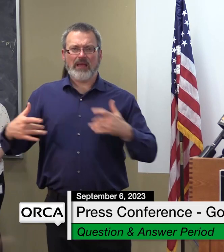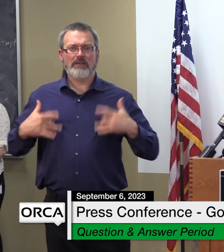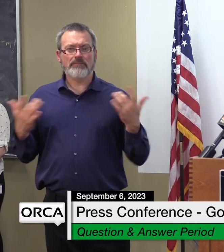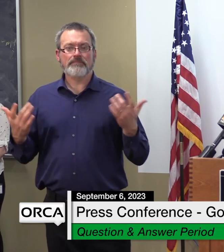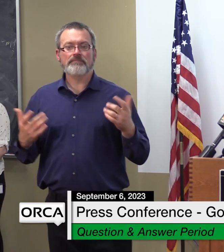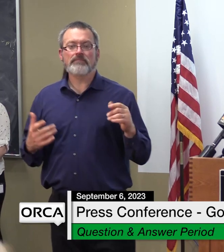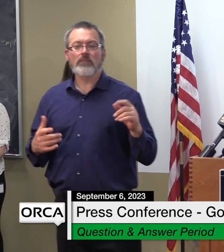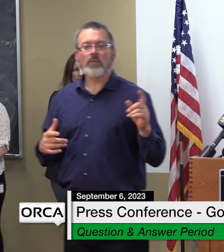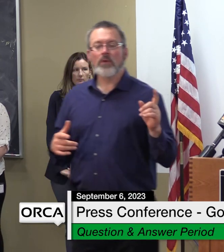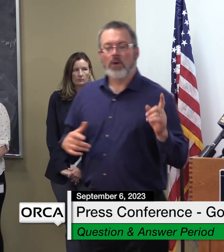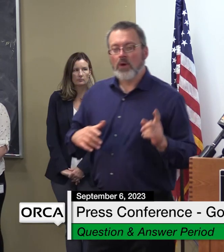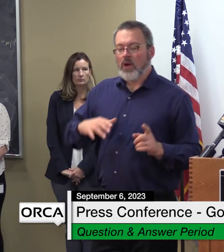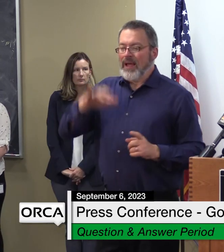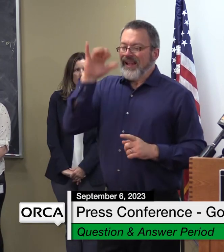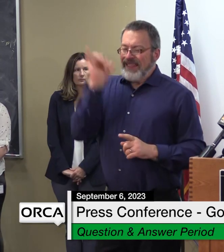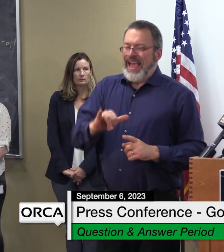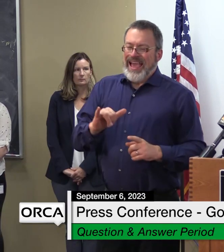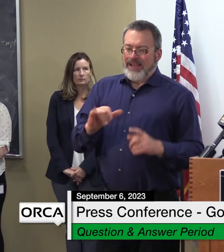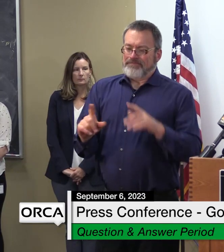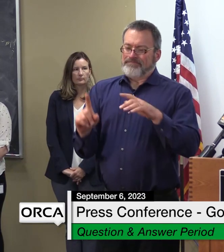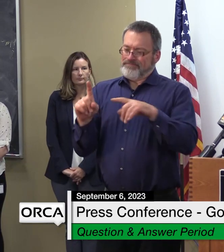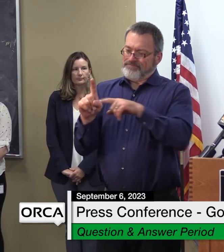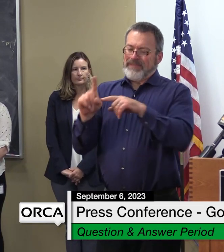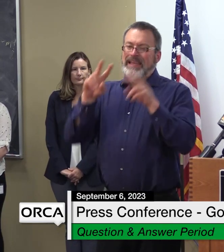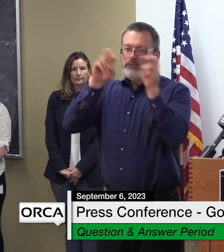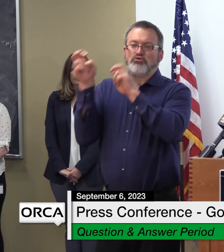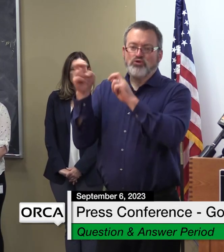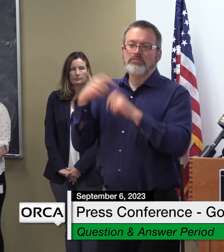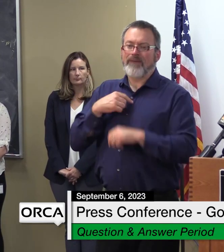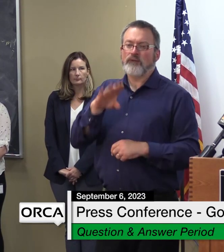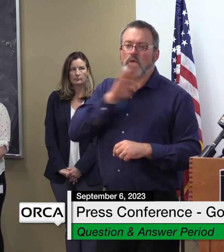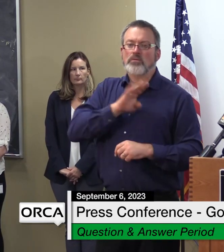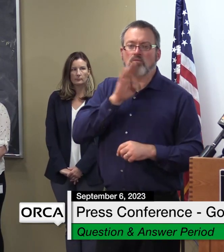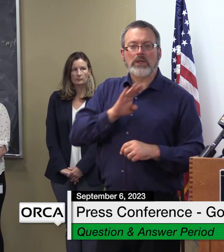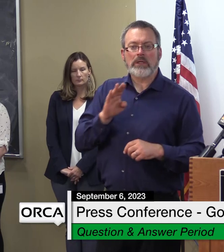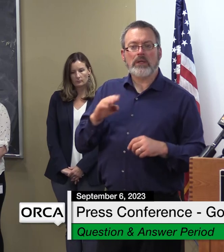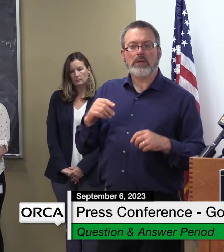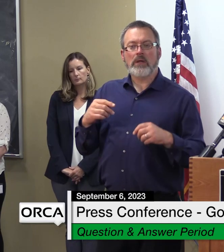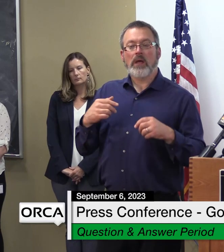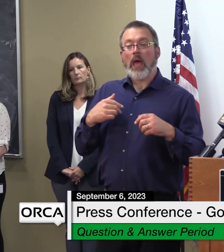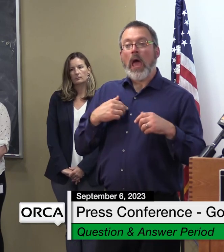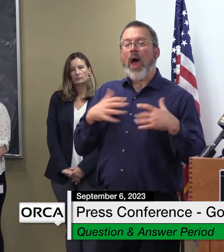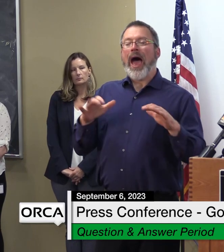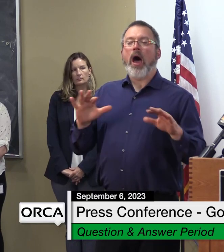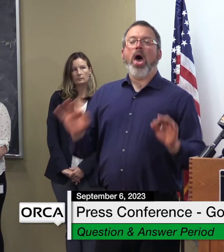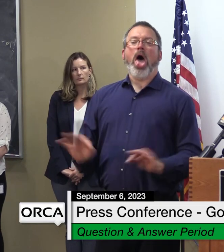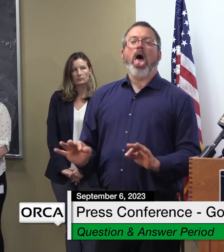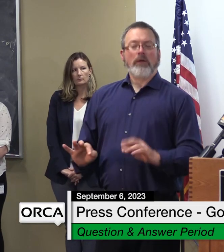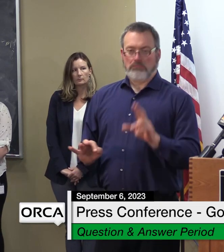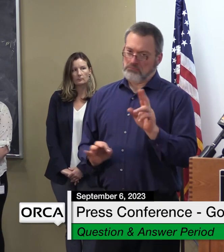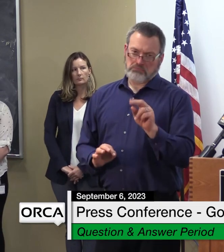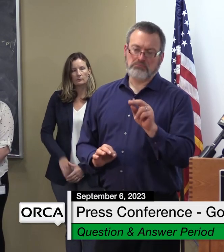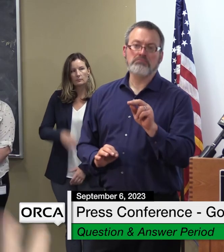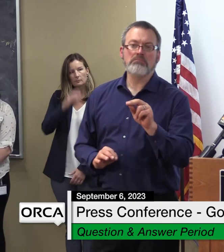in some respects. And I don't want to give excuses. We want to give